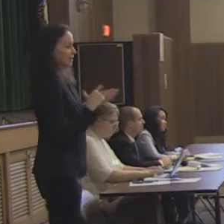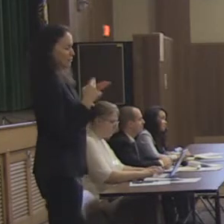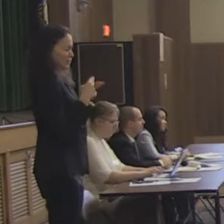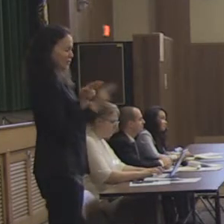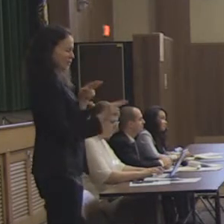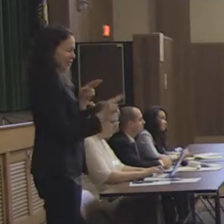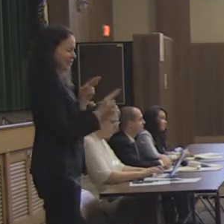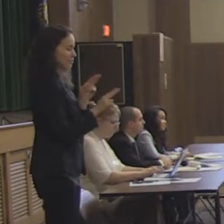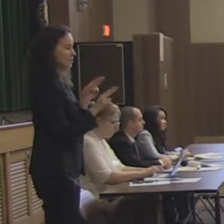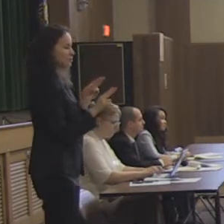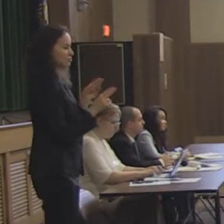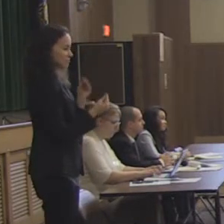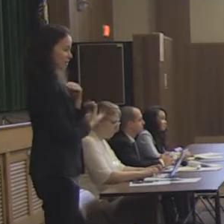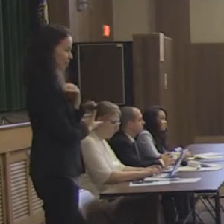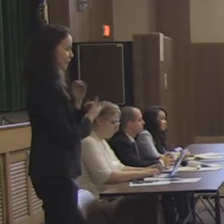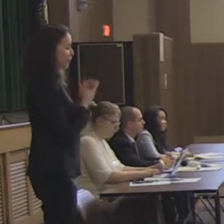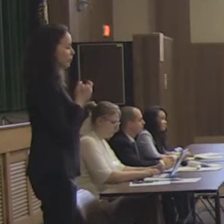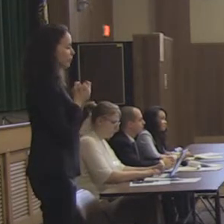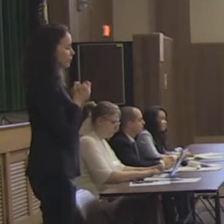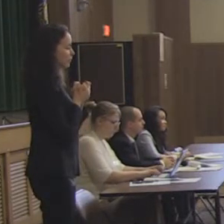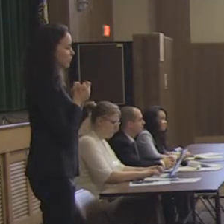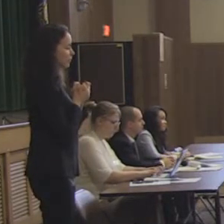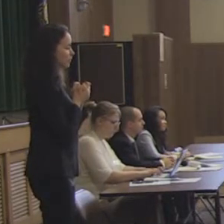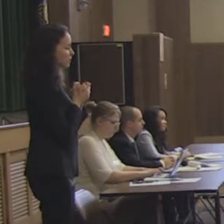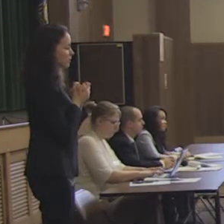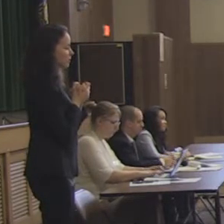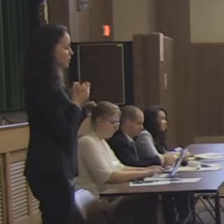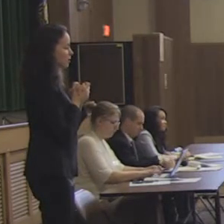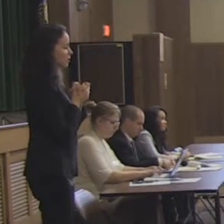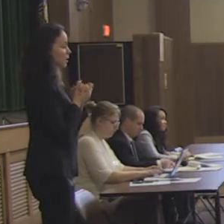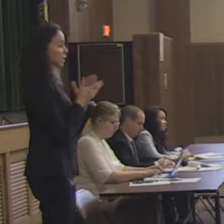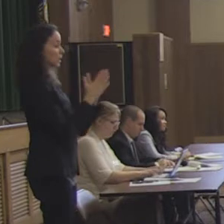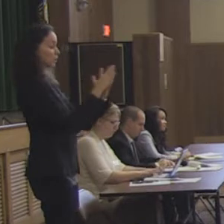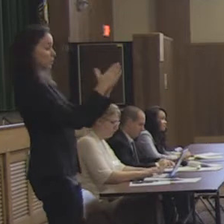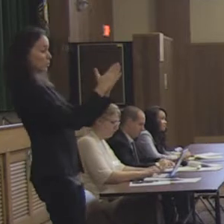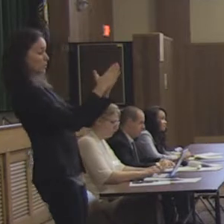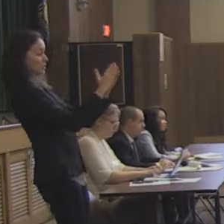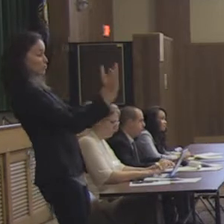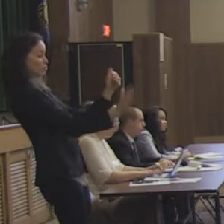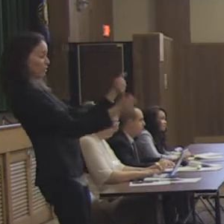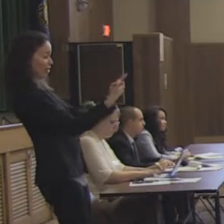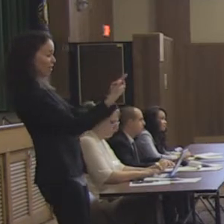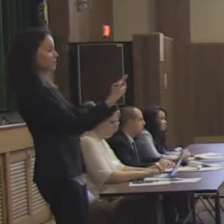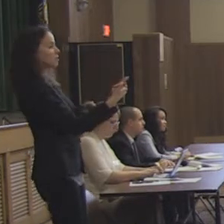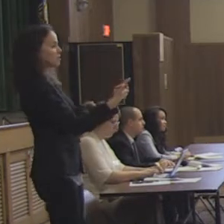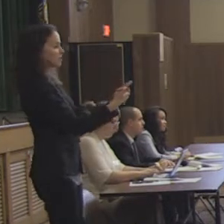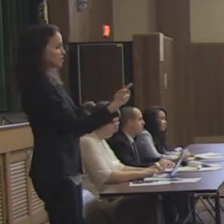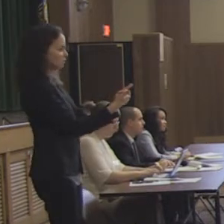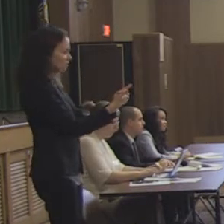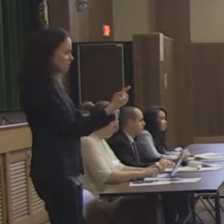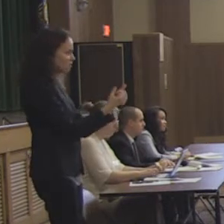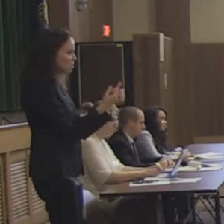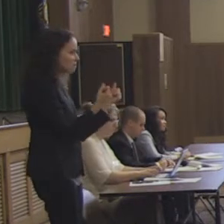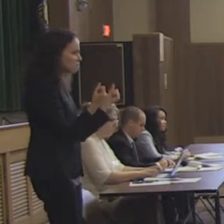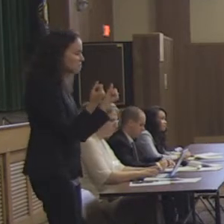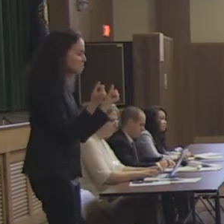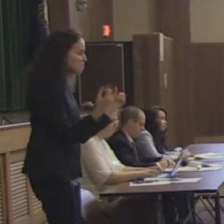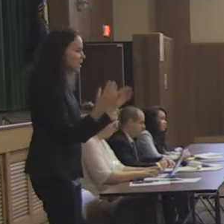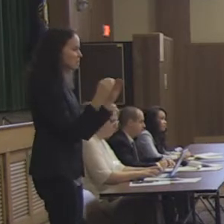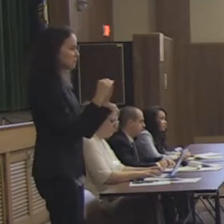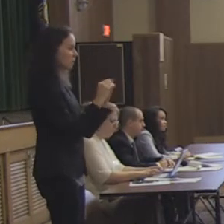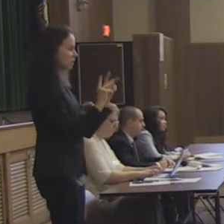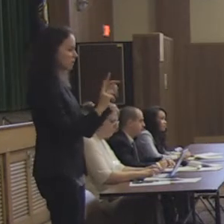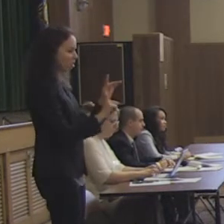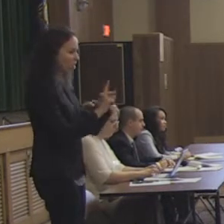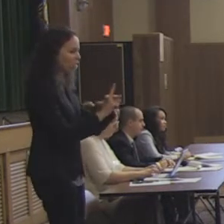to mention one of the challenges that we see in the community is the increasing number of people with mental illness who